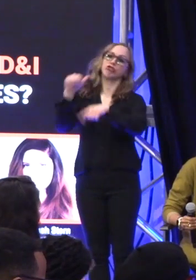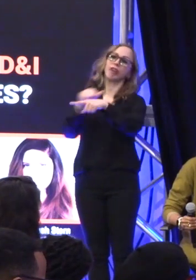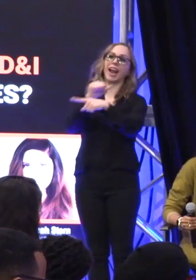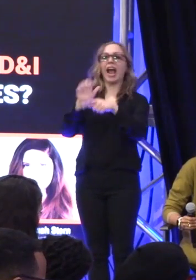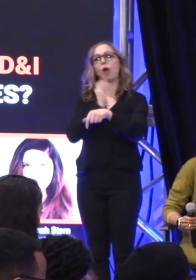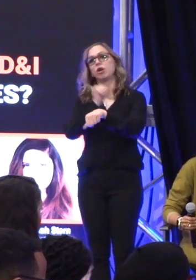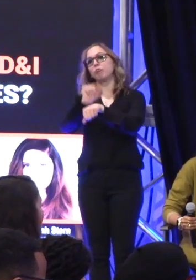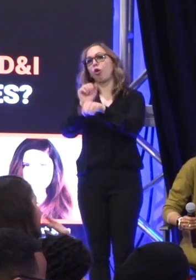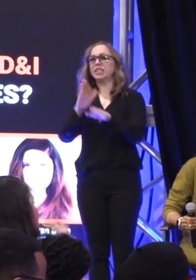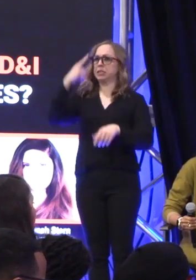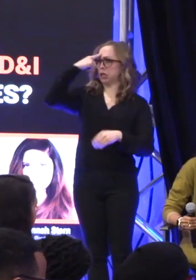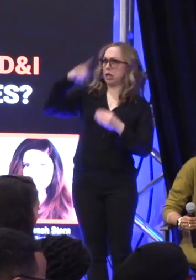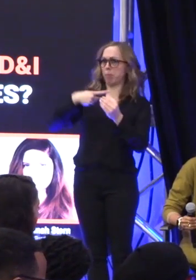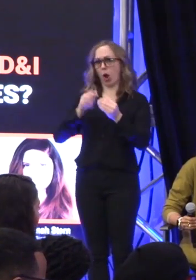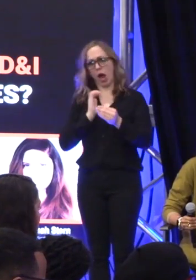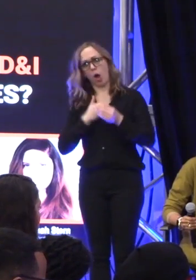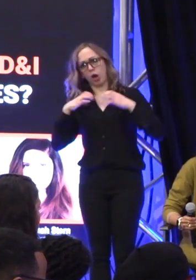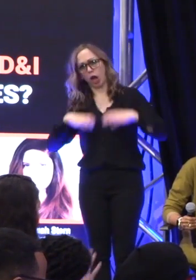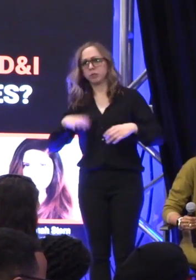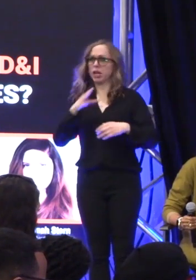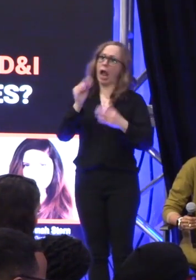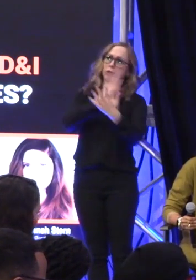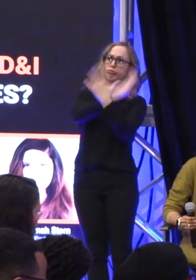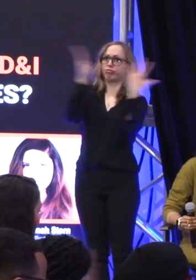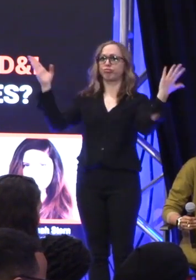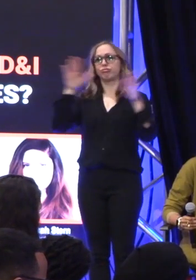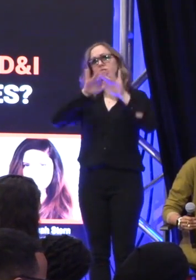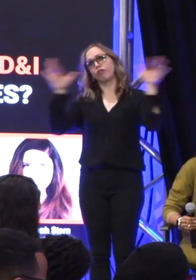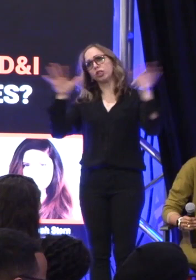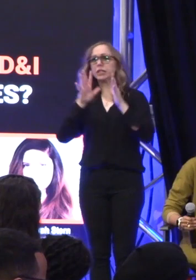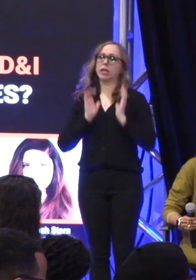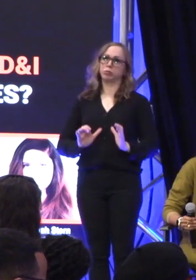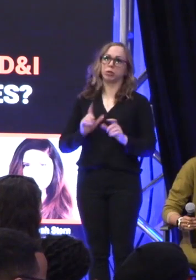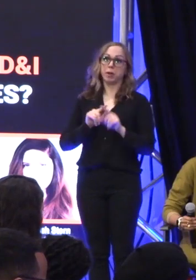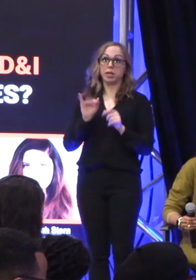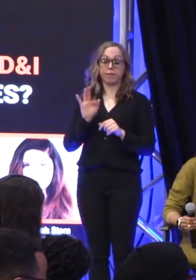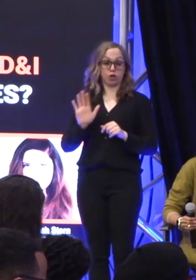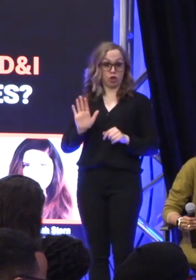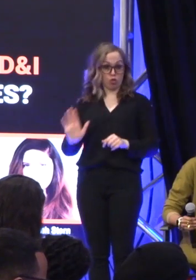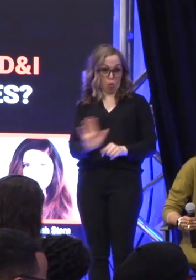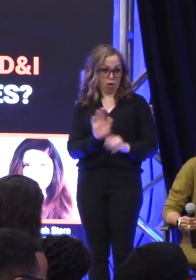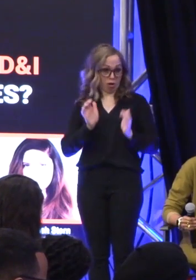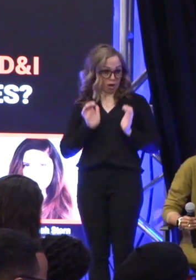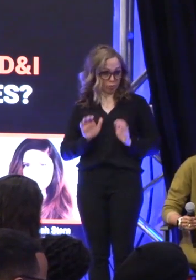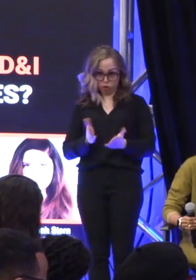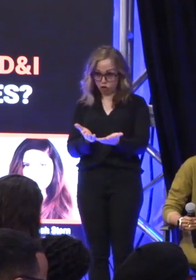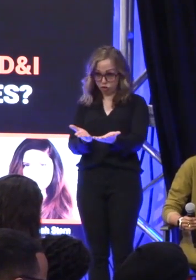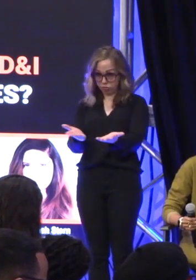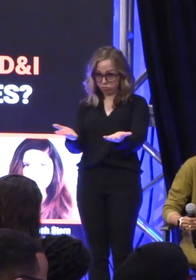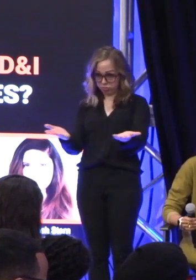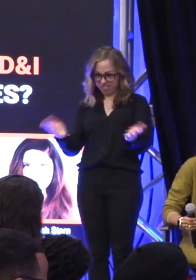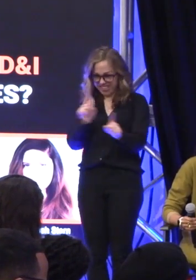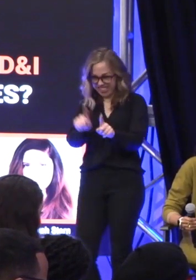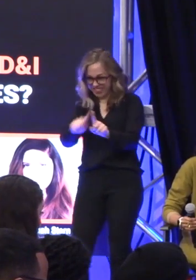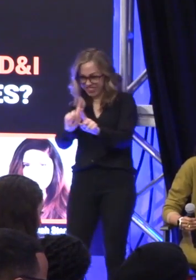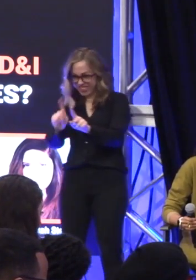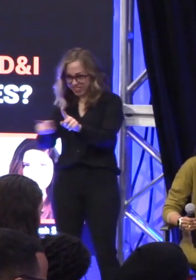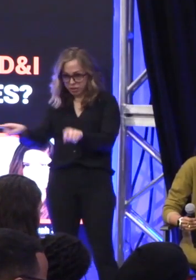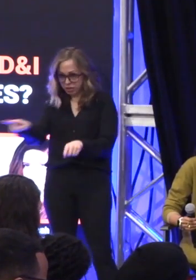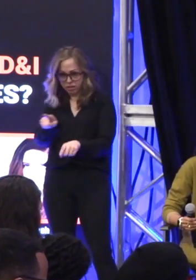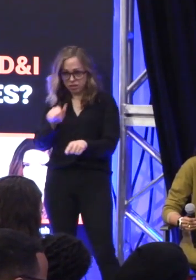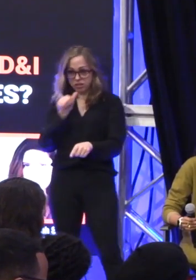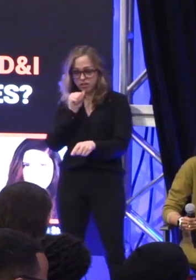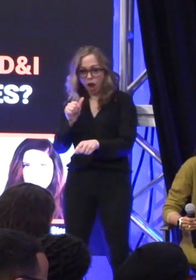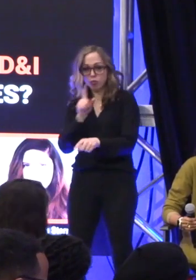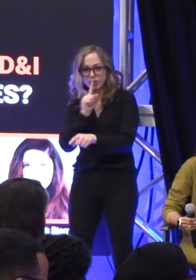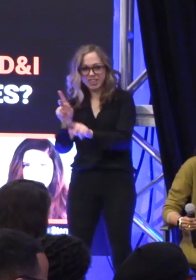think about our customers and the full range of our customers, but if your customers and all of the different customers are not part of the